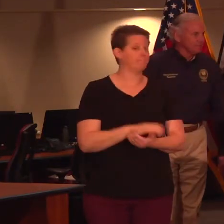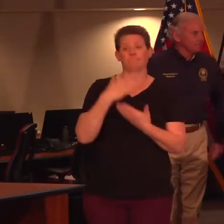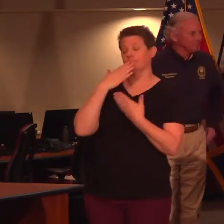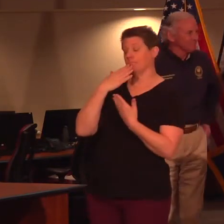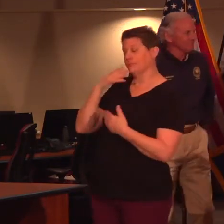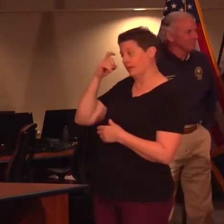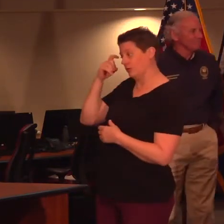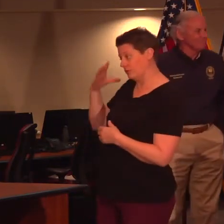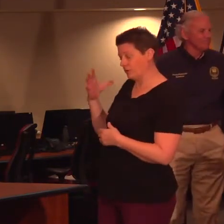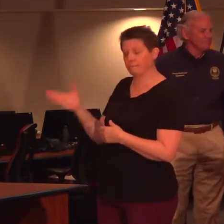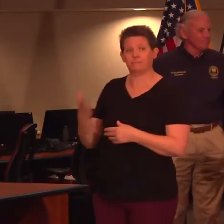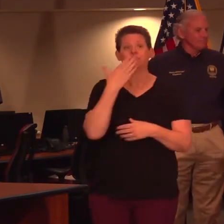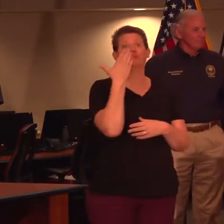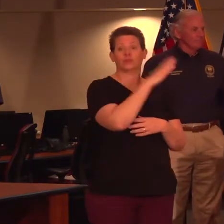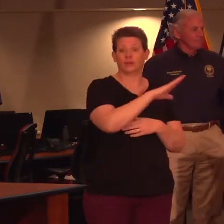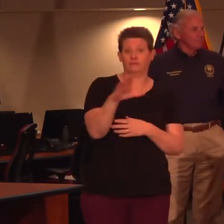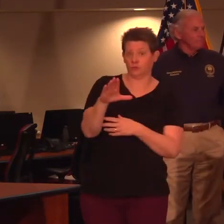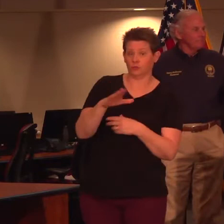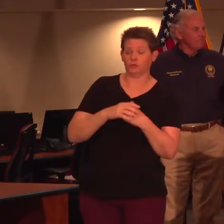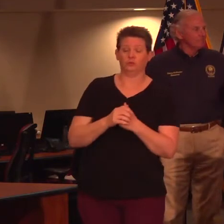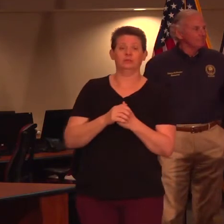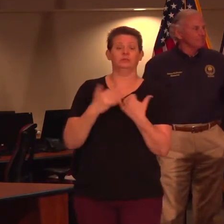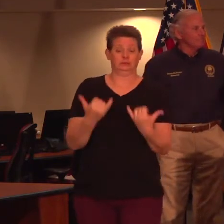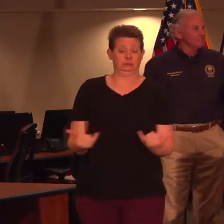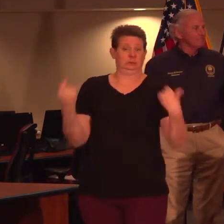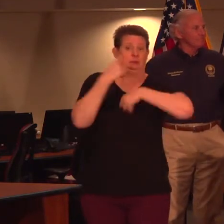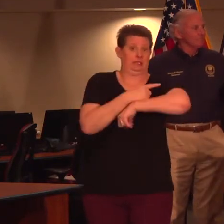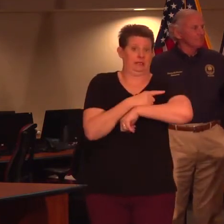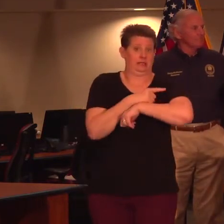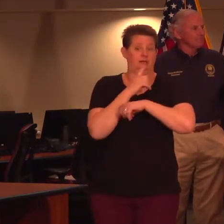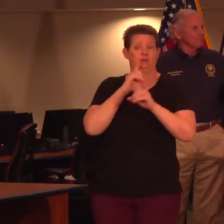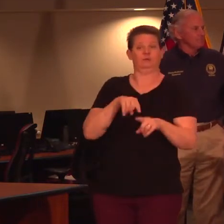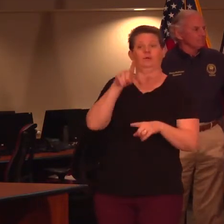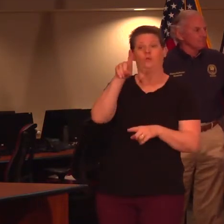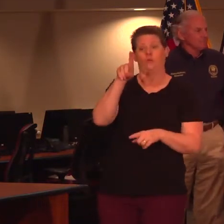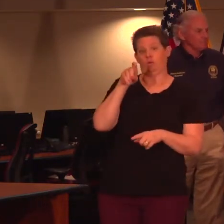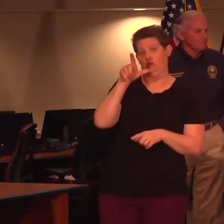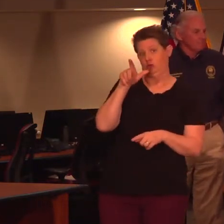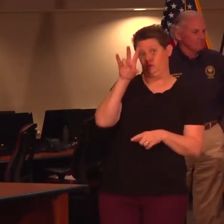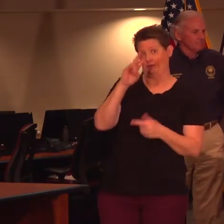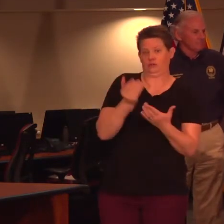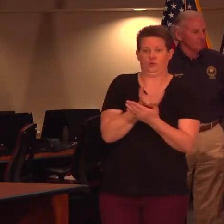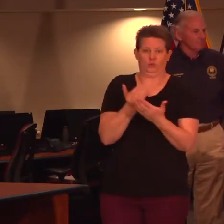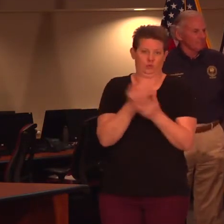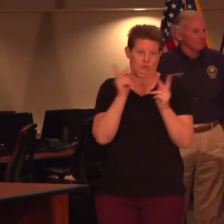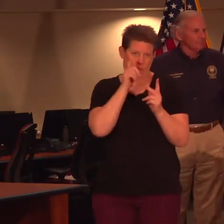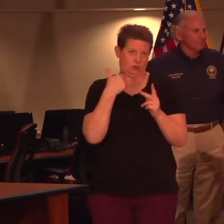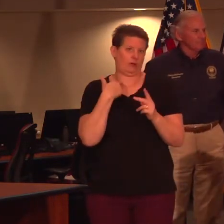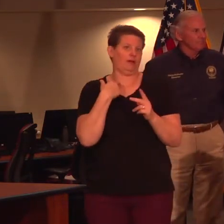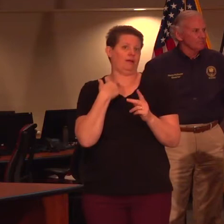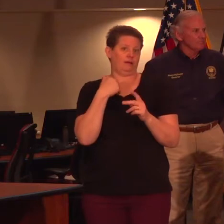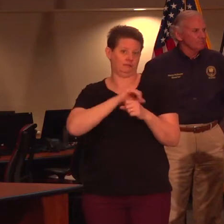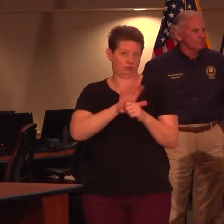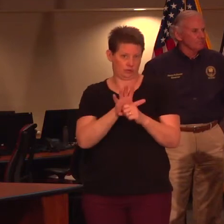Thank you, Governor. Good afternoon. Today we are reporting 127 new cases of COVID-19 in